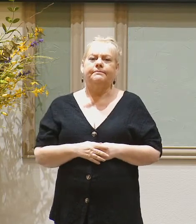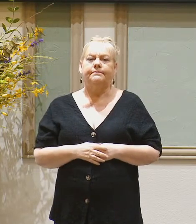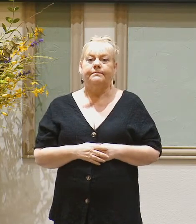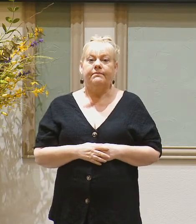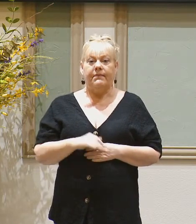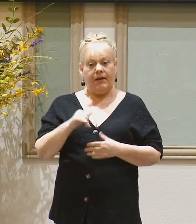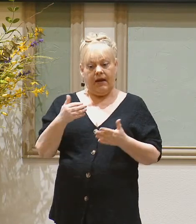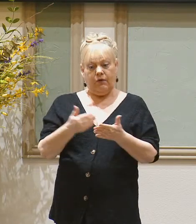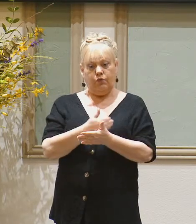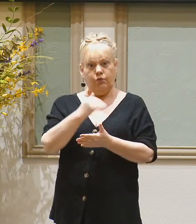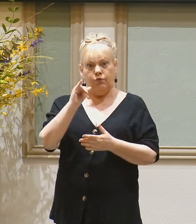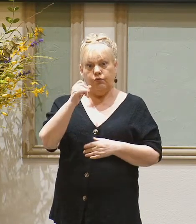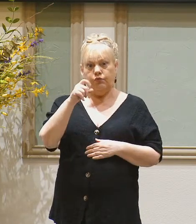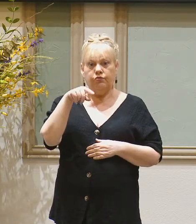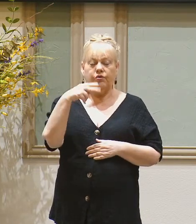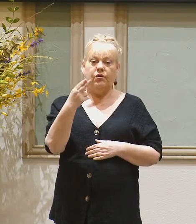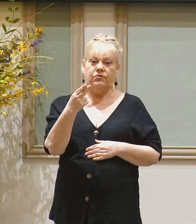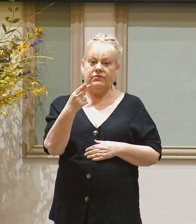And this new Joseph,